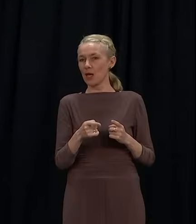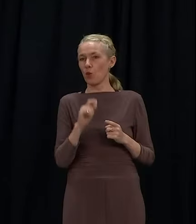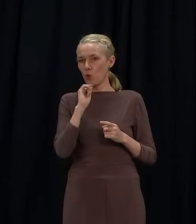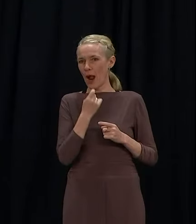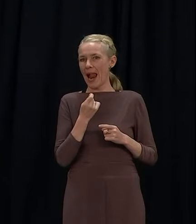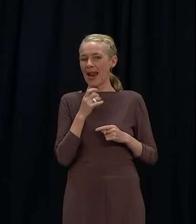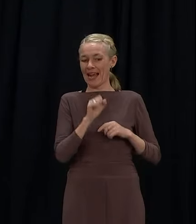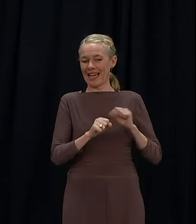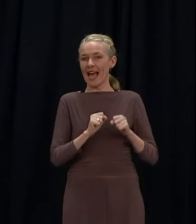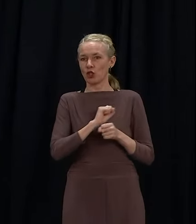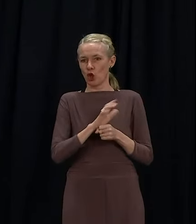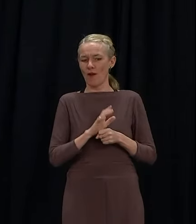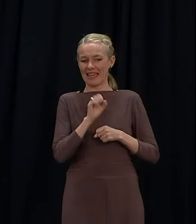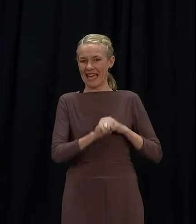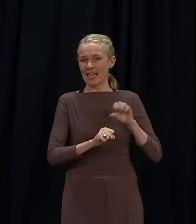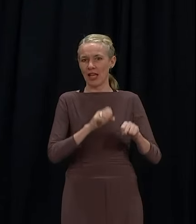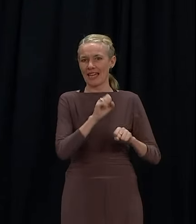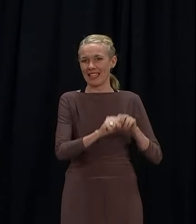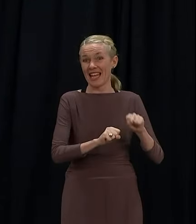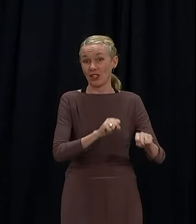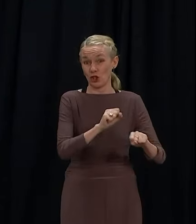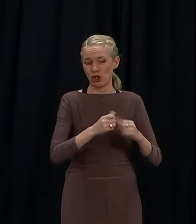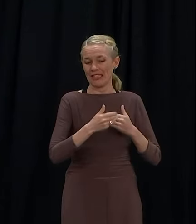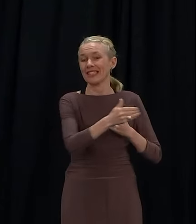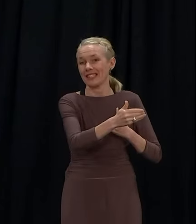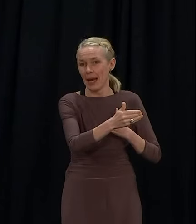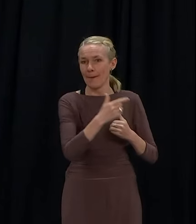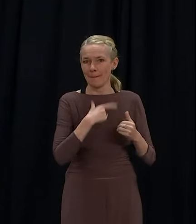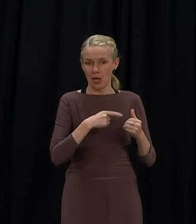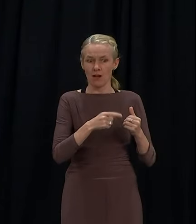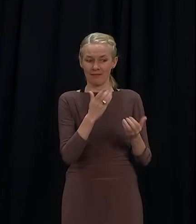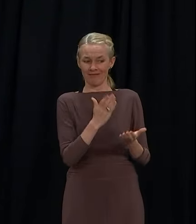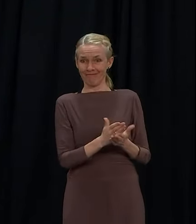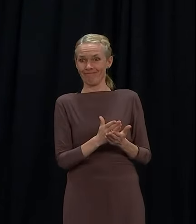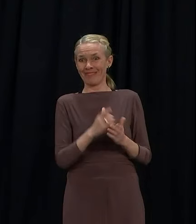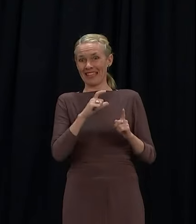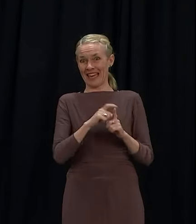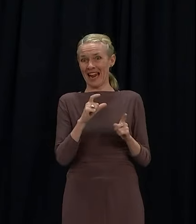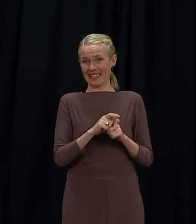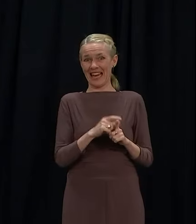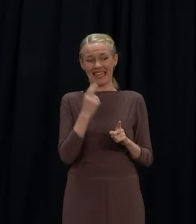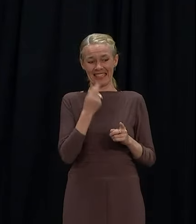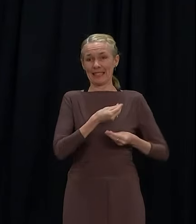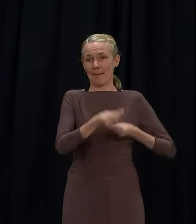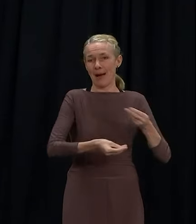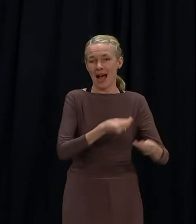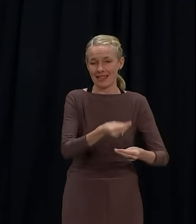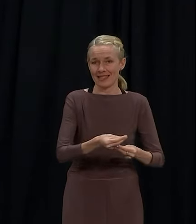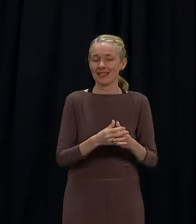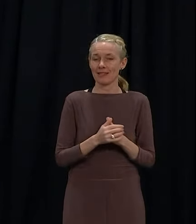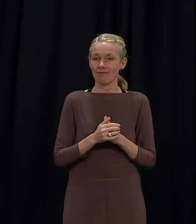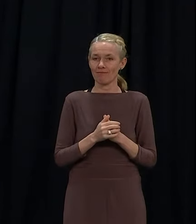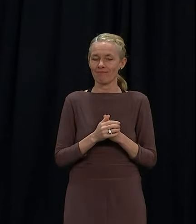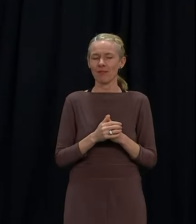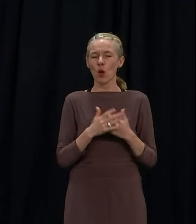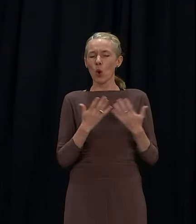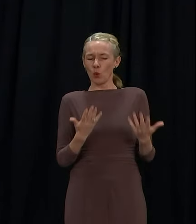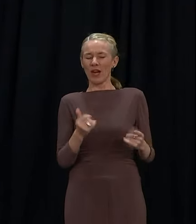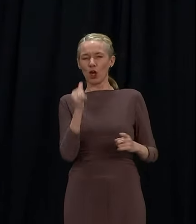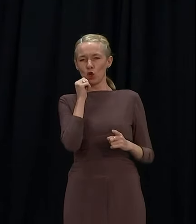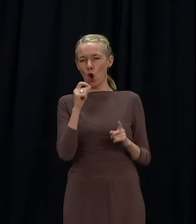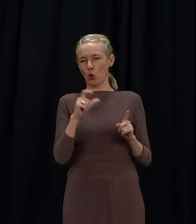said, nothing at the moment appears to us to be necessarily unexpected, but we do need to